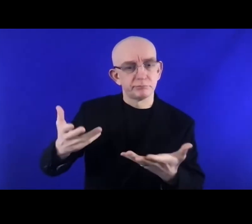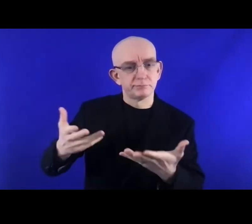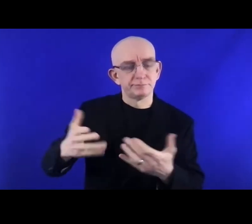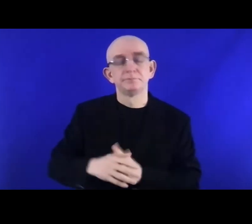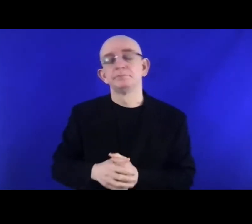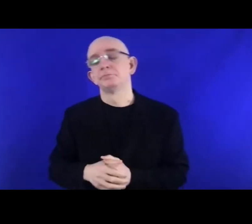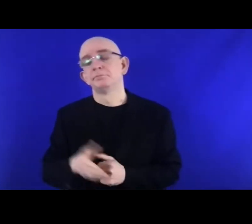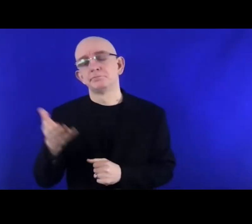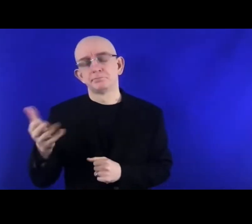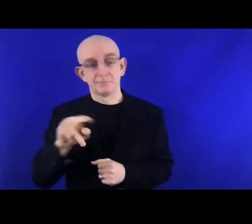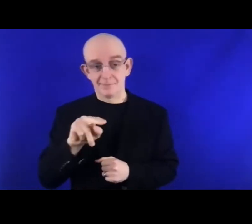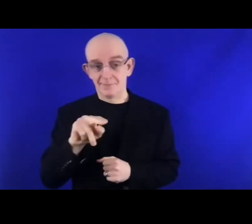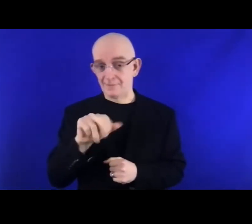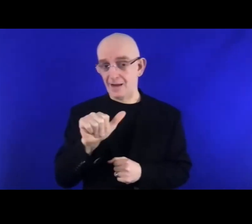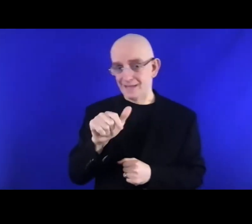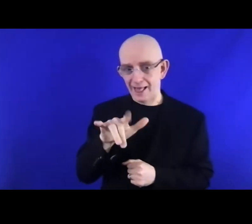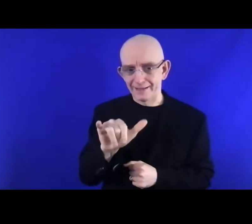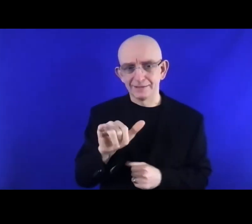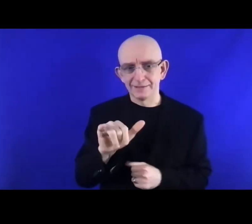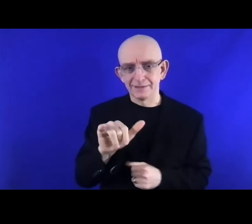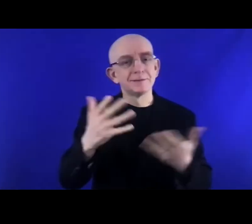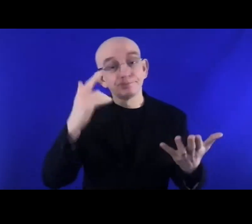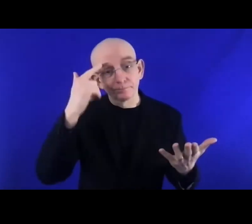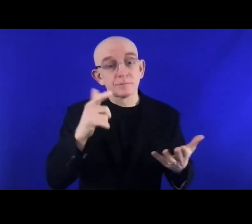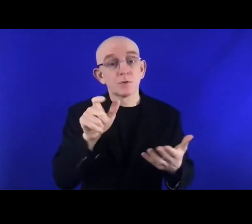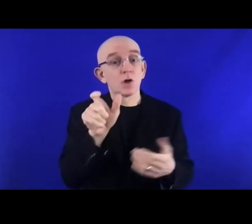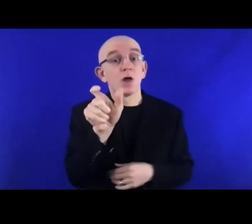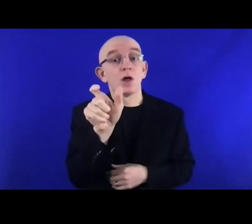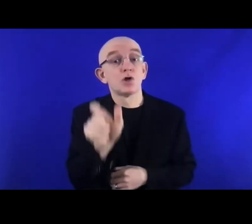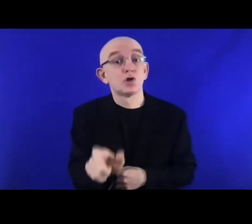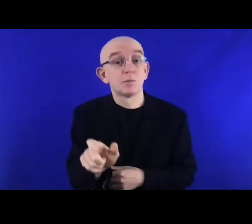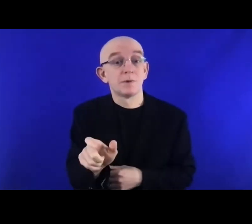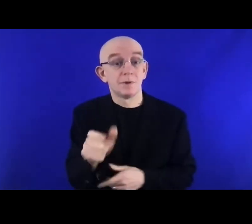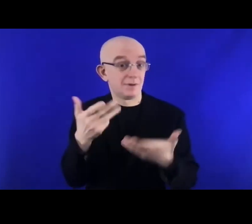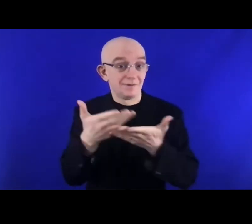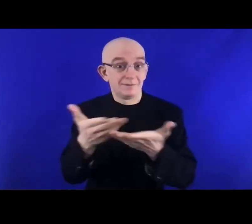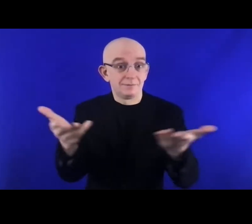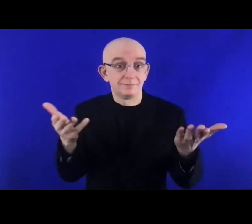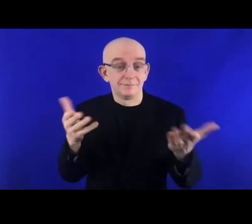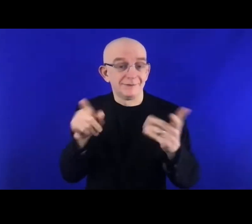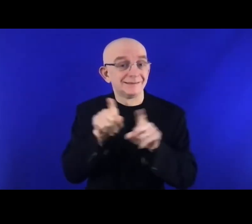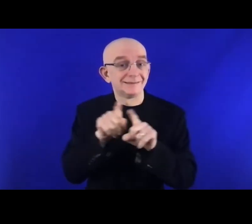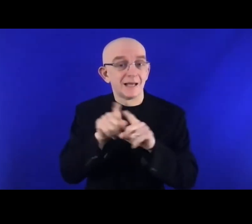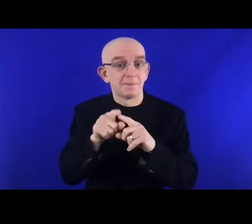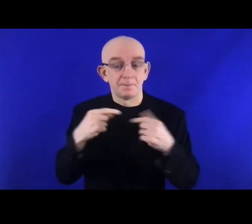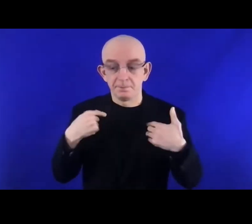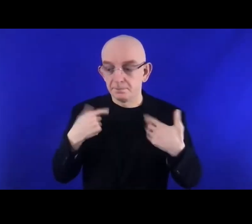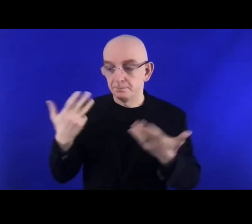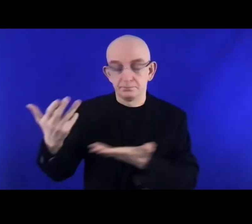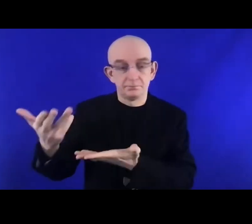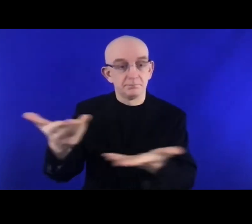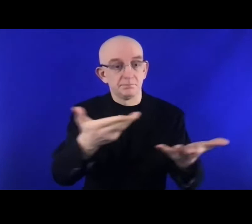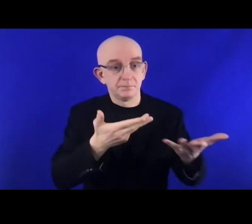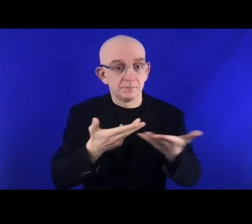somehow we look at the same things. I don't think any of us elected to have a disability. In the